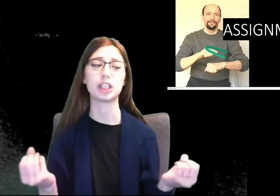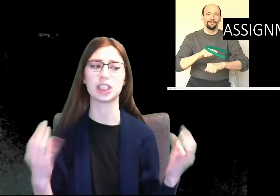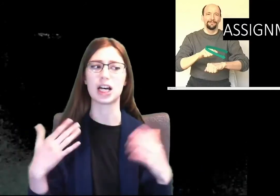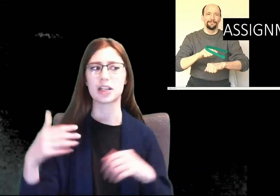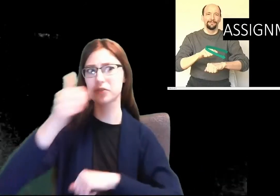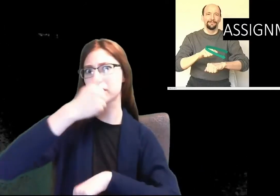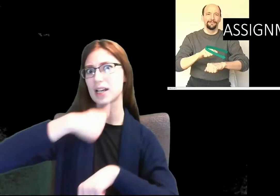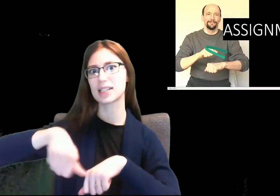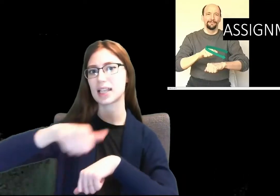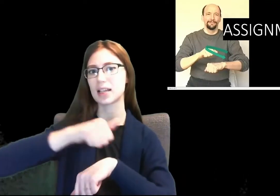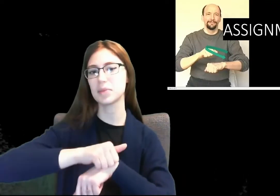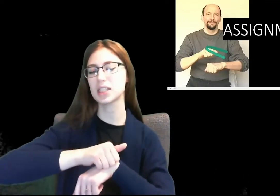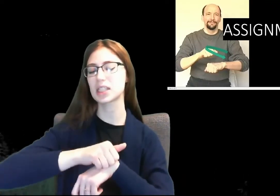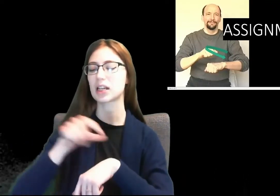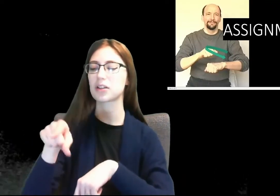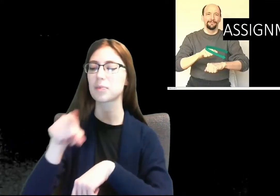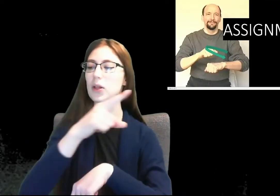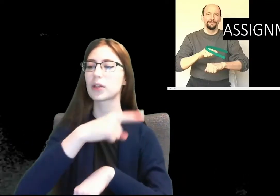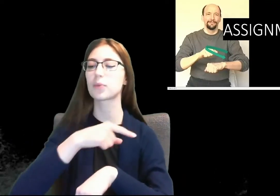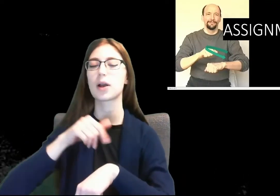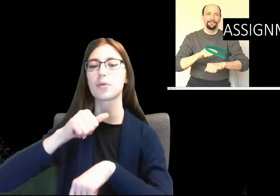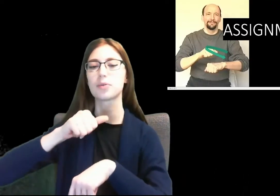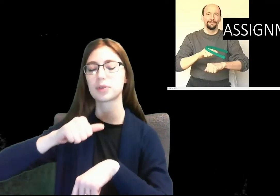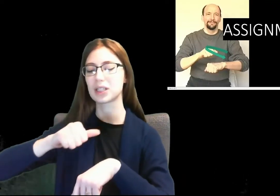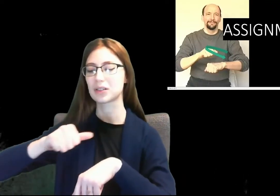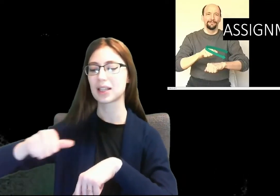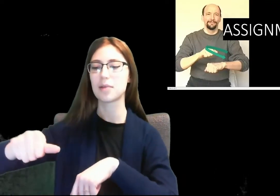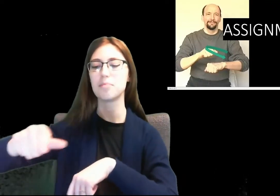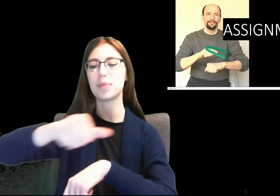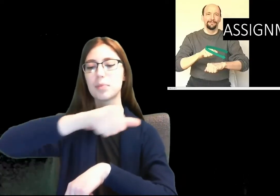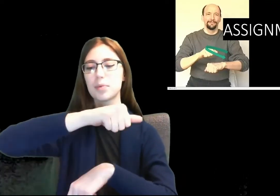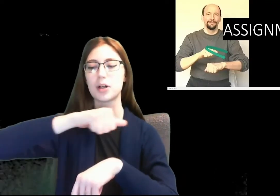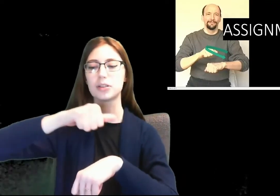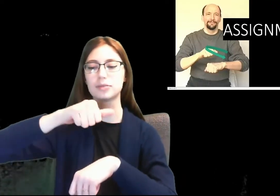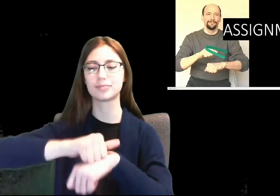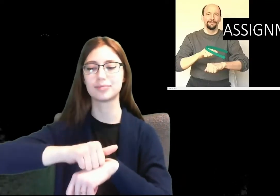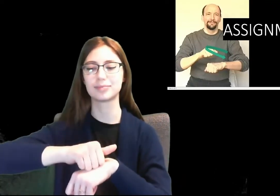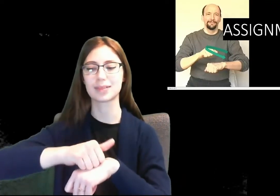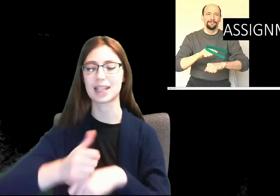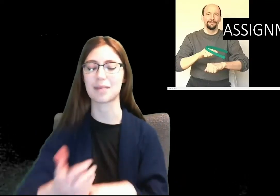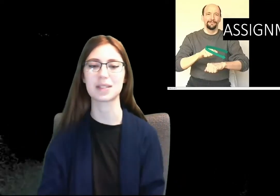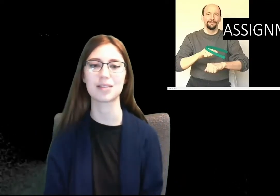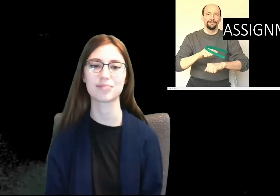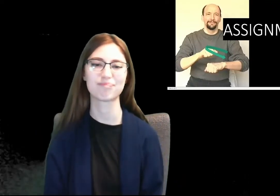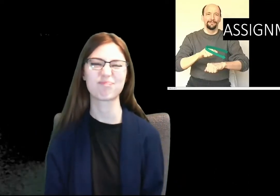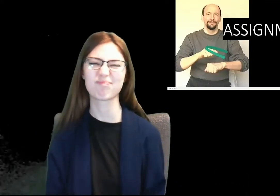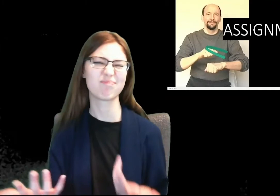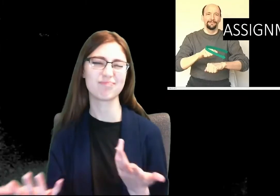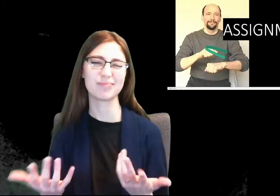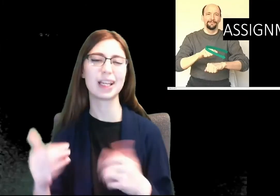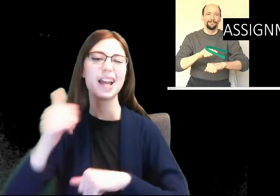lot of assignments? You got them all in a row, you bump them all, tap it down.